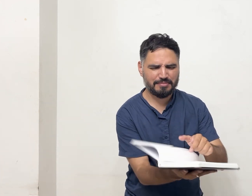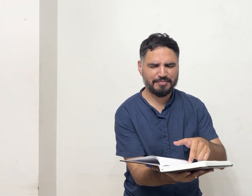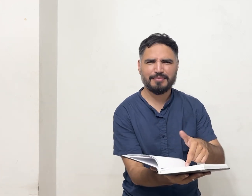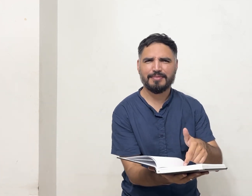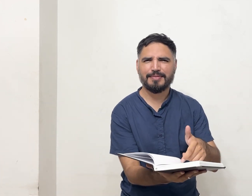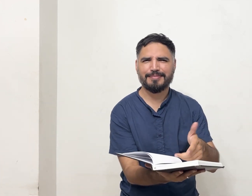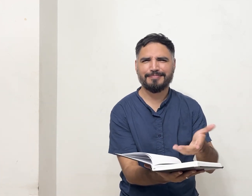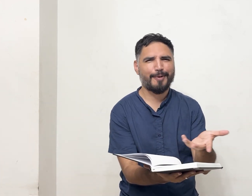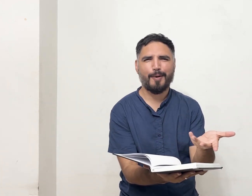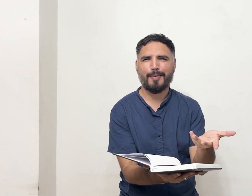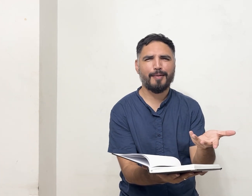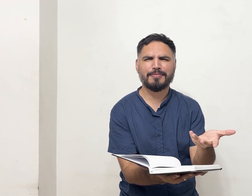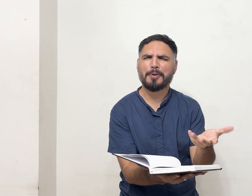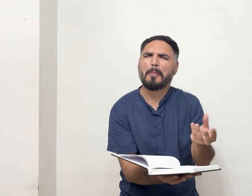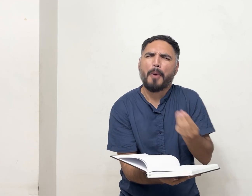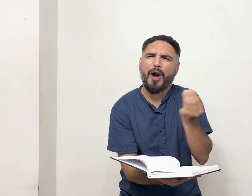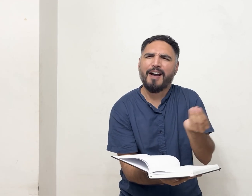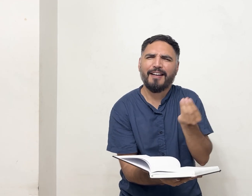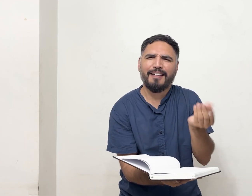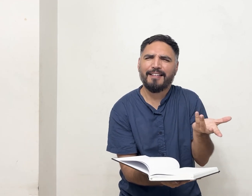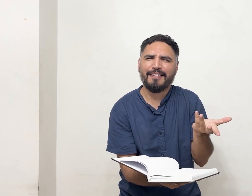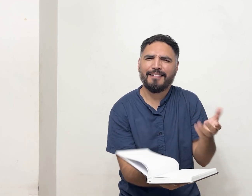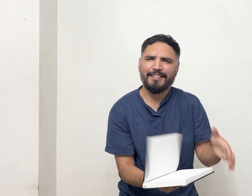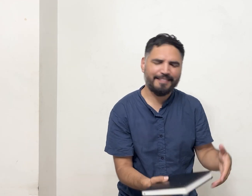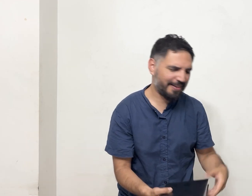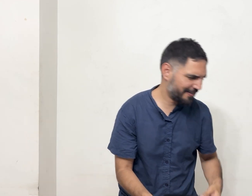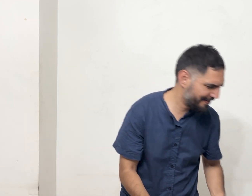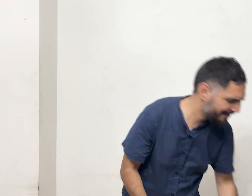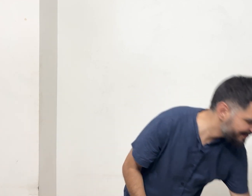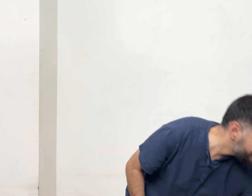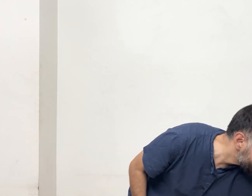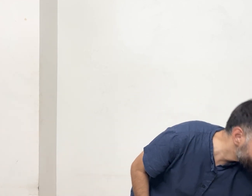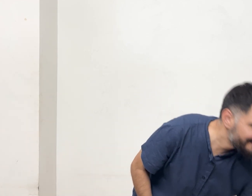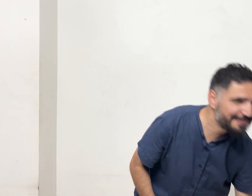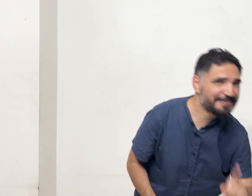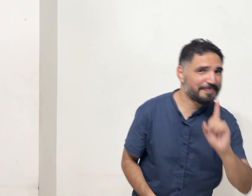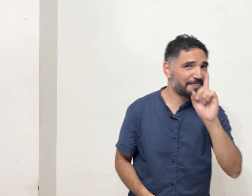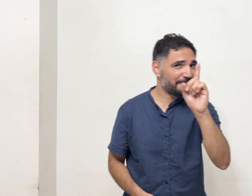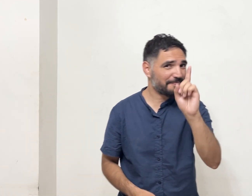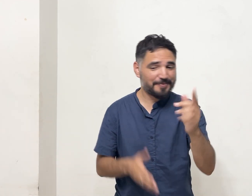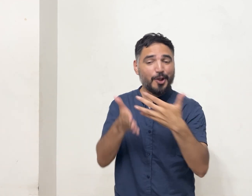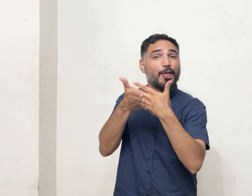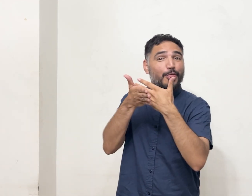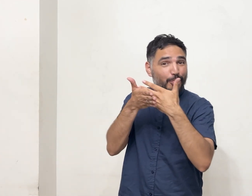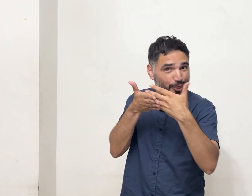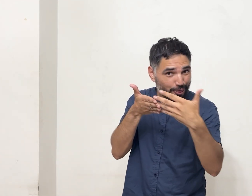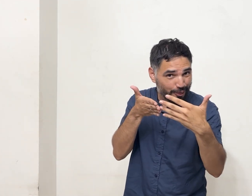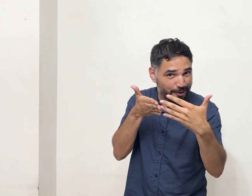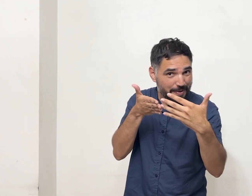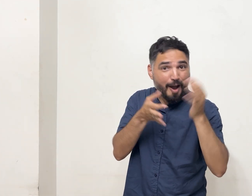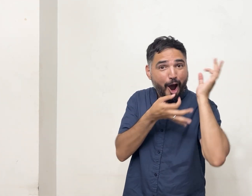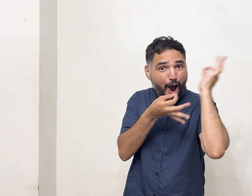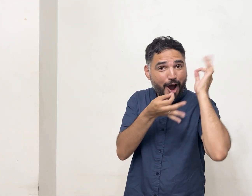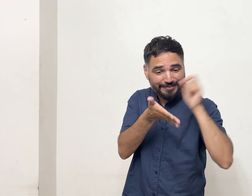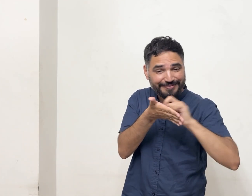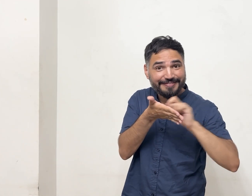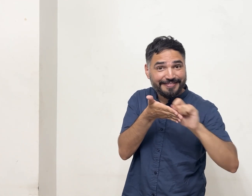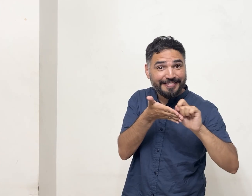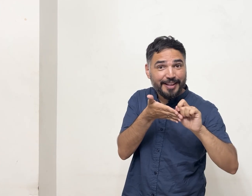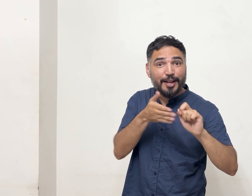Will it work? No. Why not? Well, as we've seen, written language are two-dimensional. They